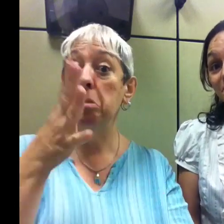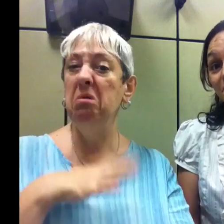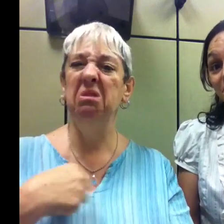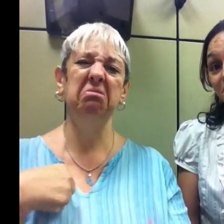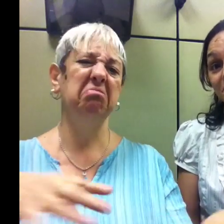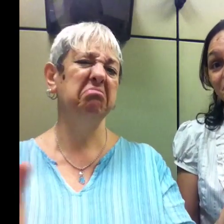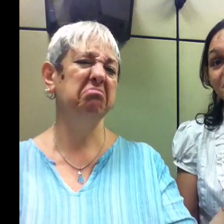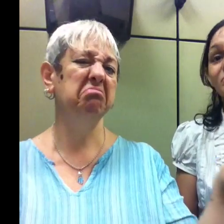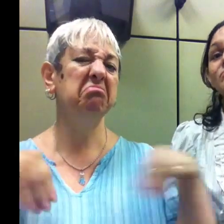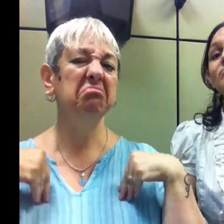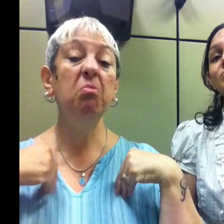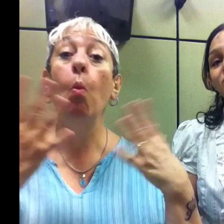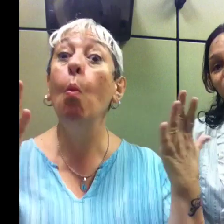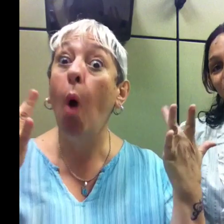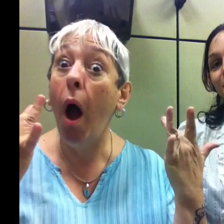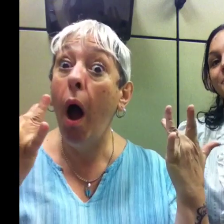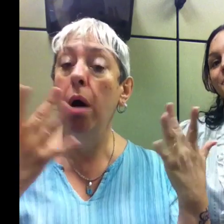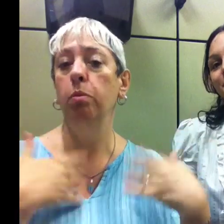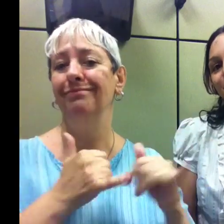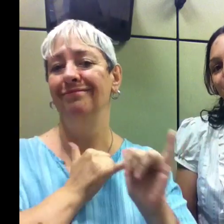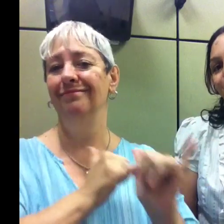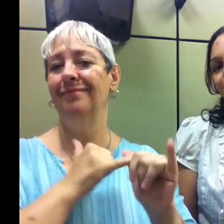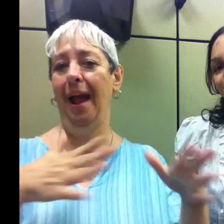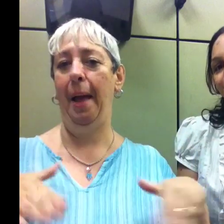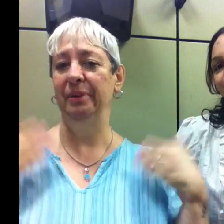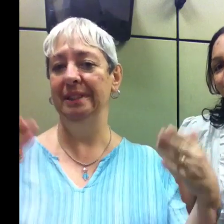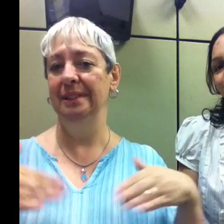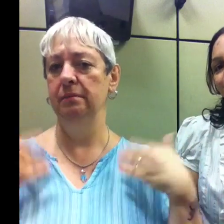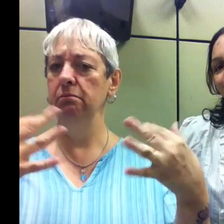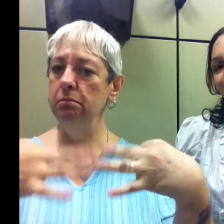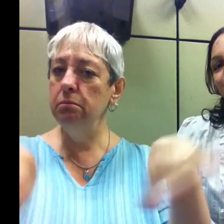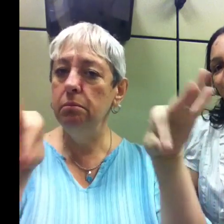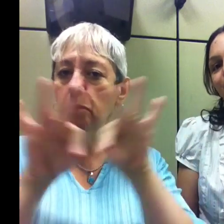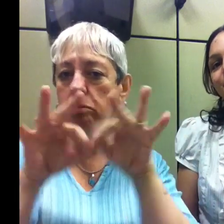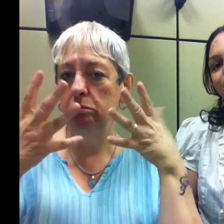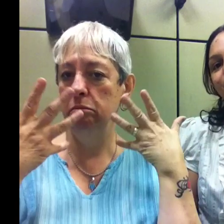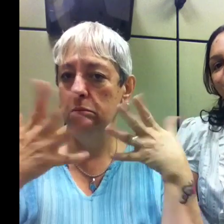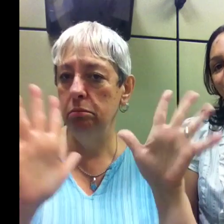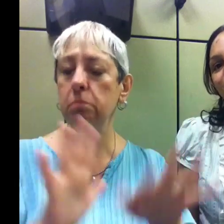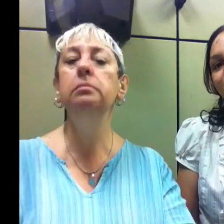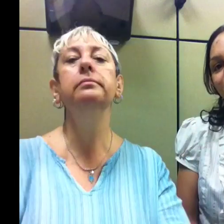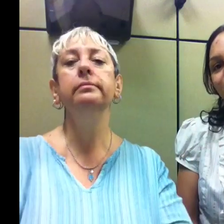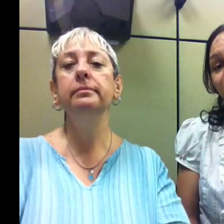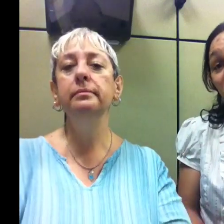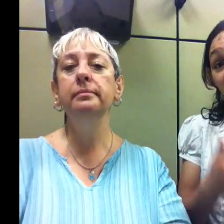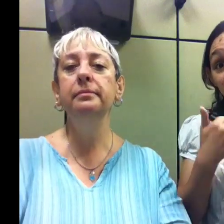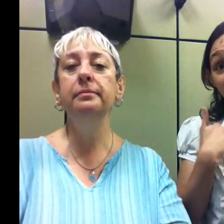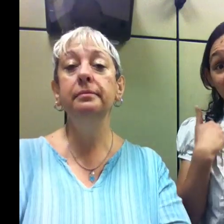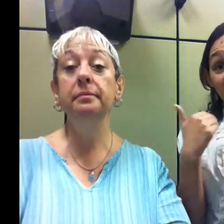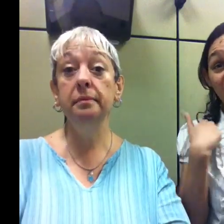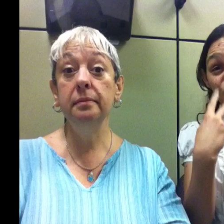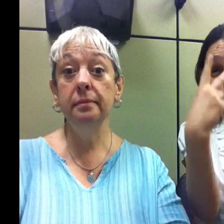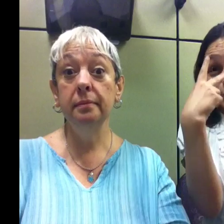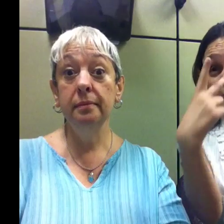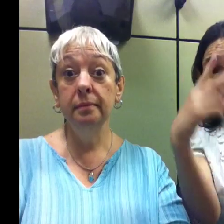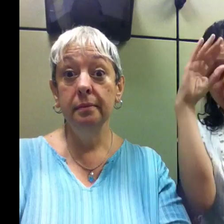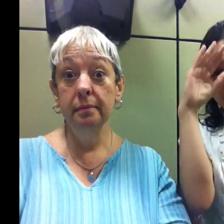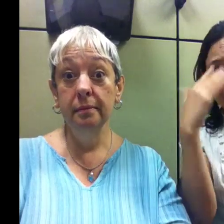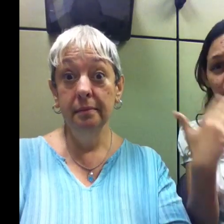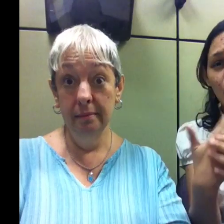Okay. Like, because that wasn't part of the other ceremony fee. We let you on board. So up to $3,200. Okay. And